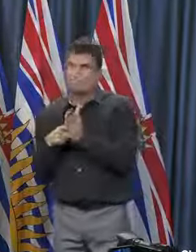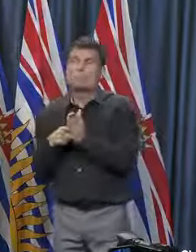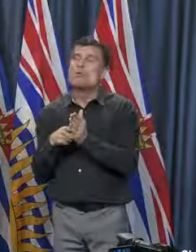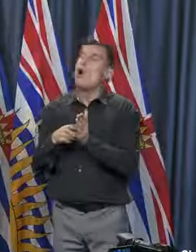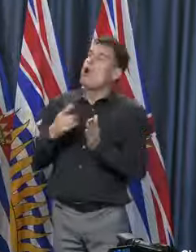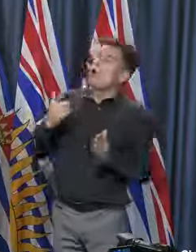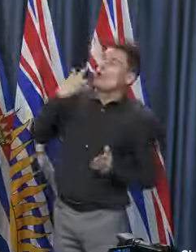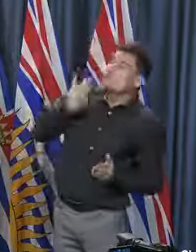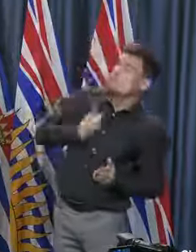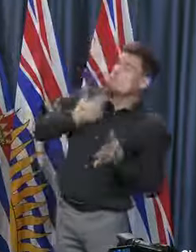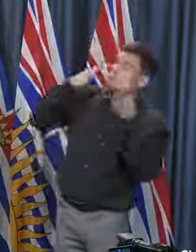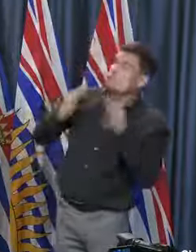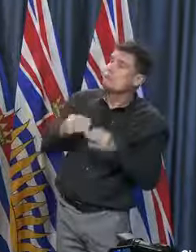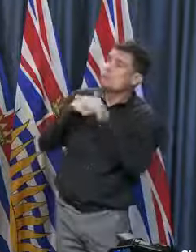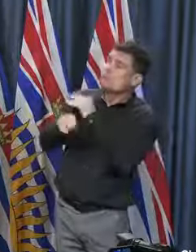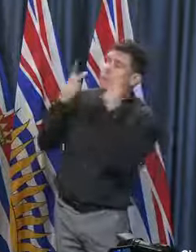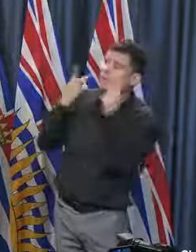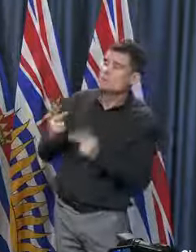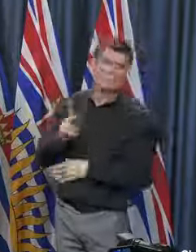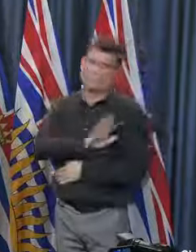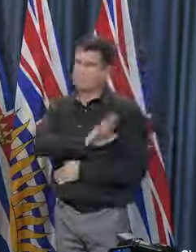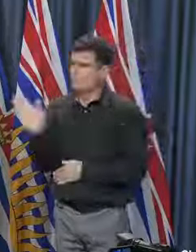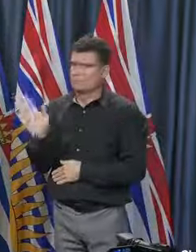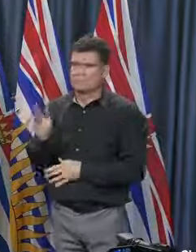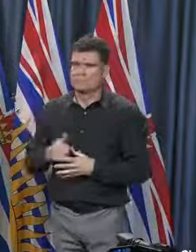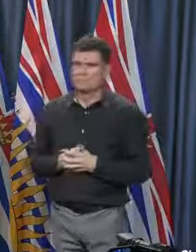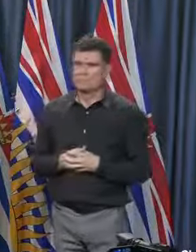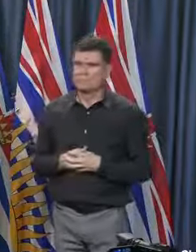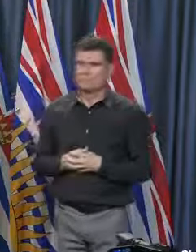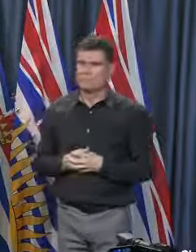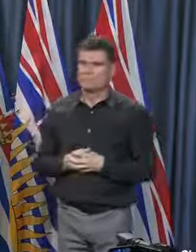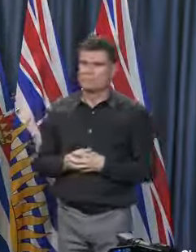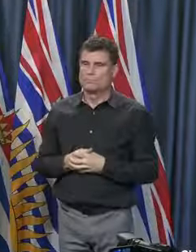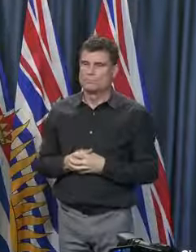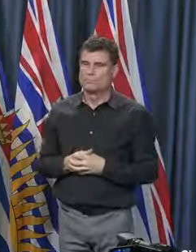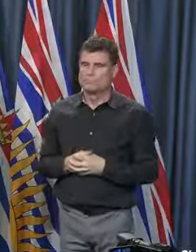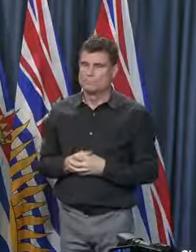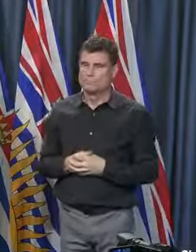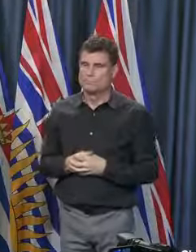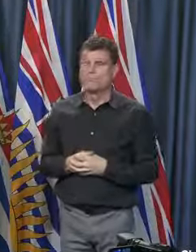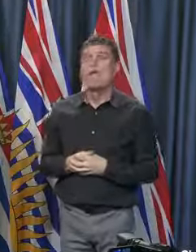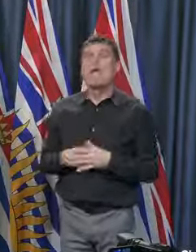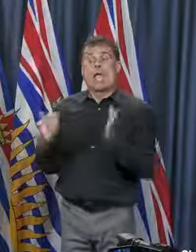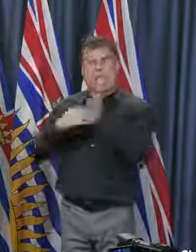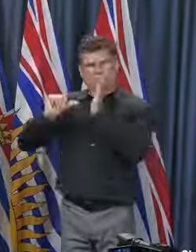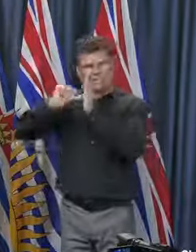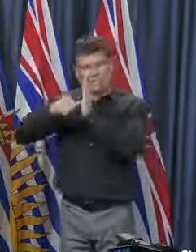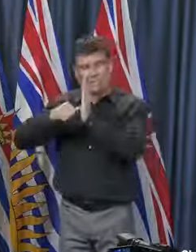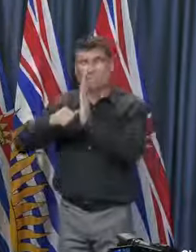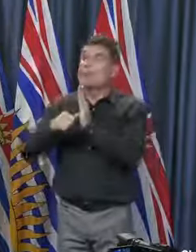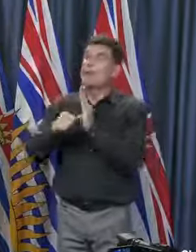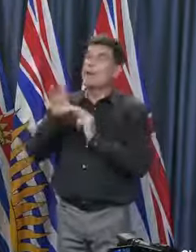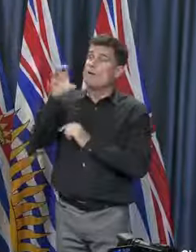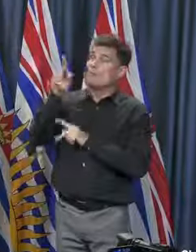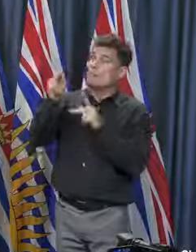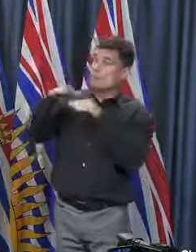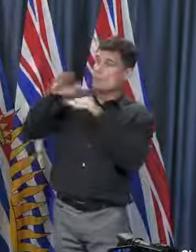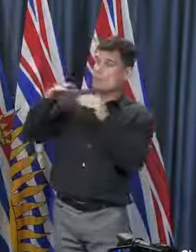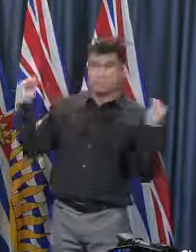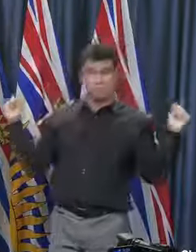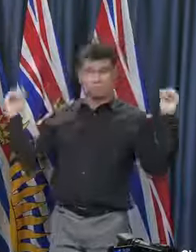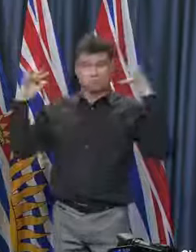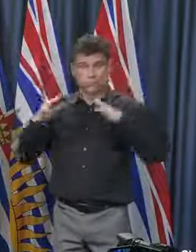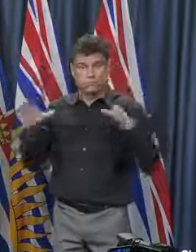order prohibiting gatherings of more than 50 people. Dr. Henry said that earlier, and she will be issuing that order. On